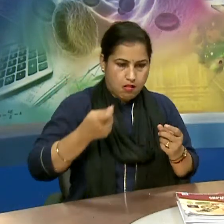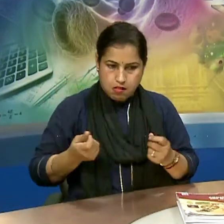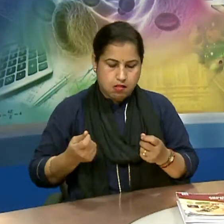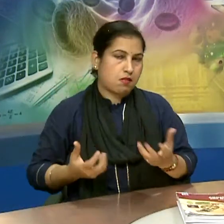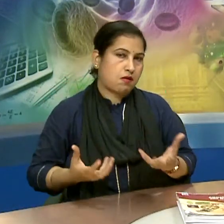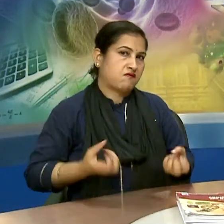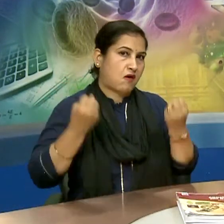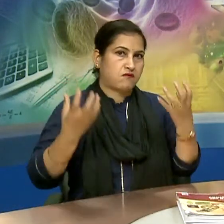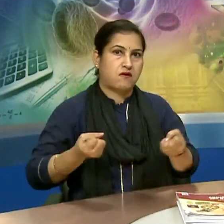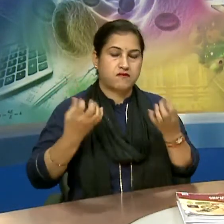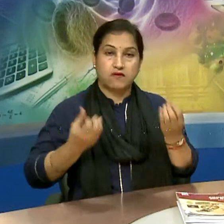day-to-day